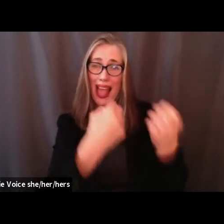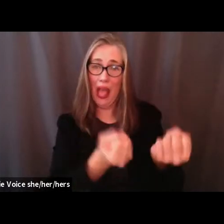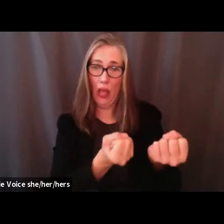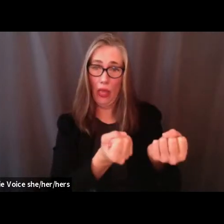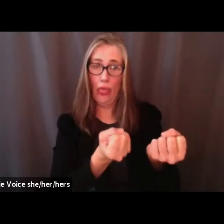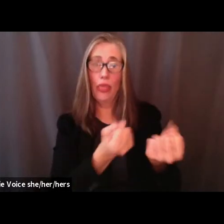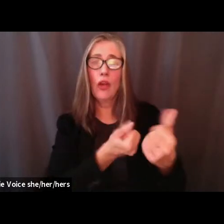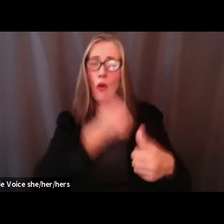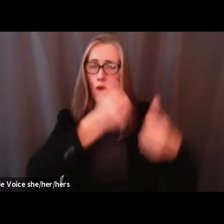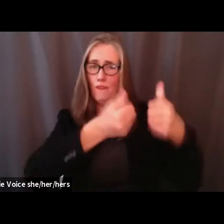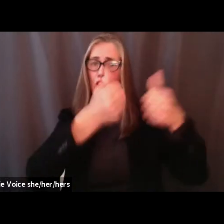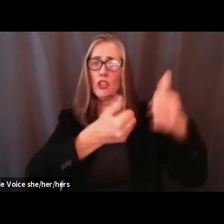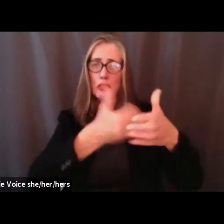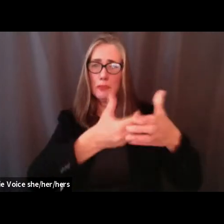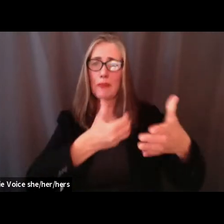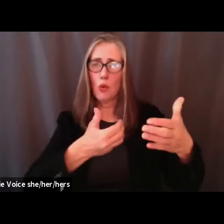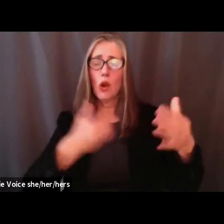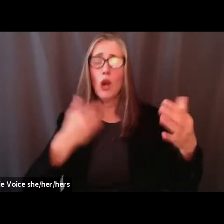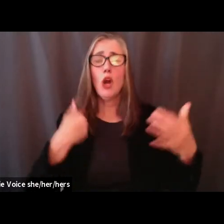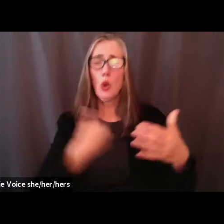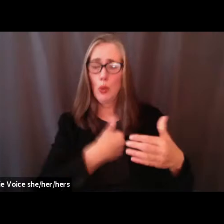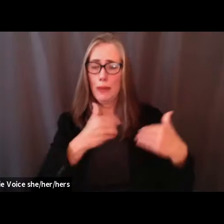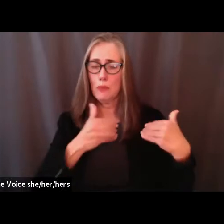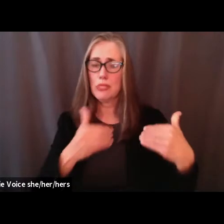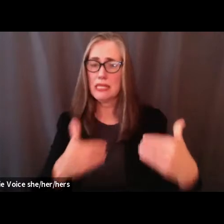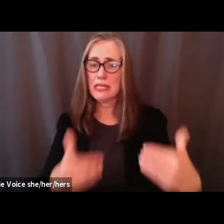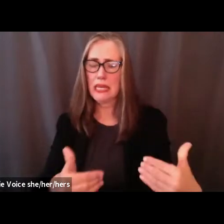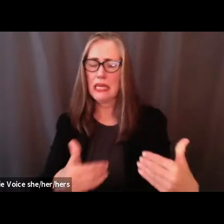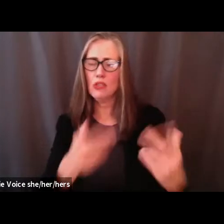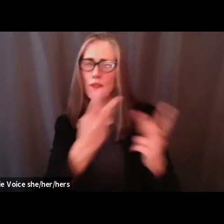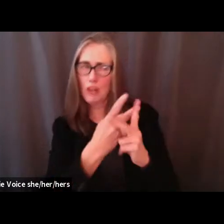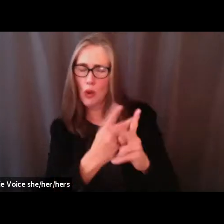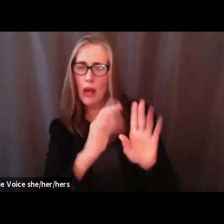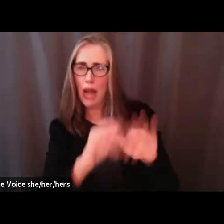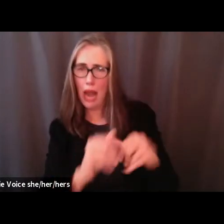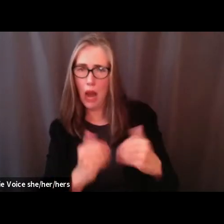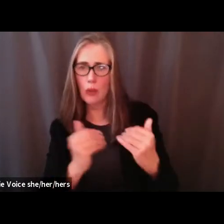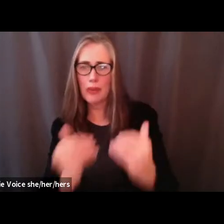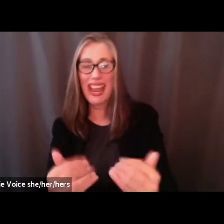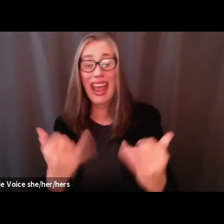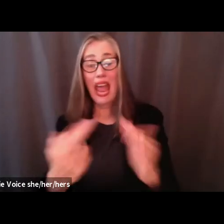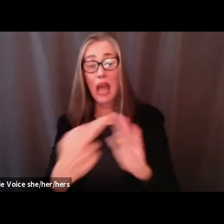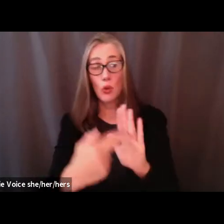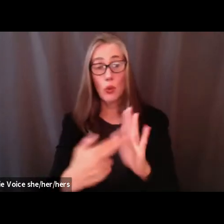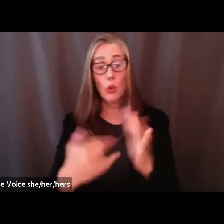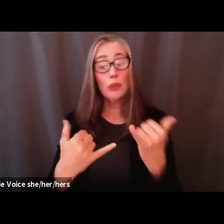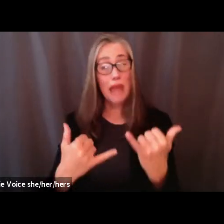and the rule as currently written allows or instructs us.